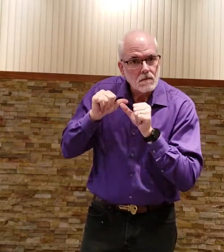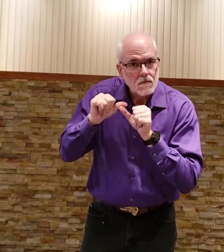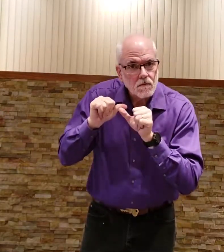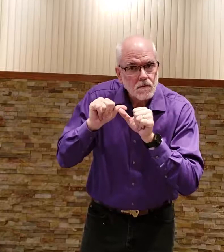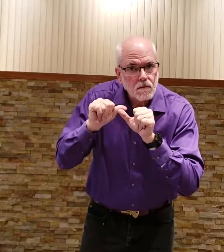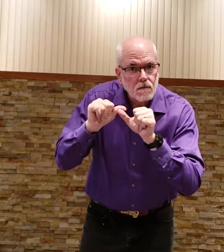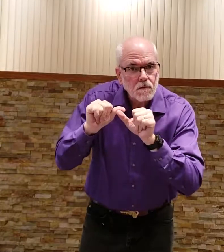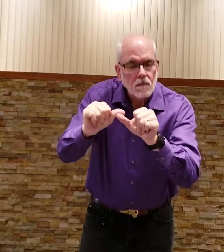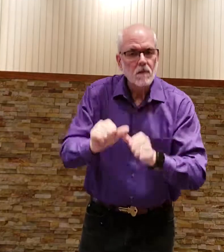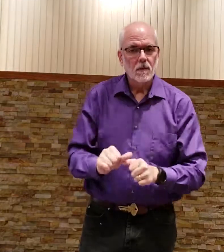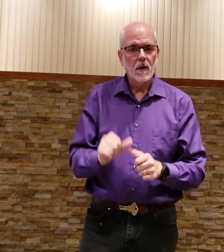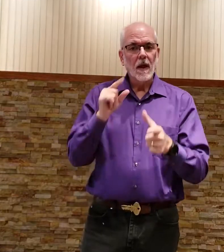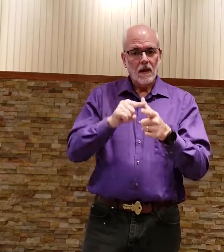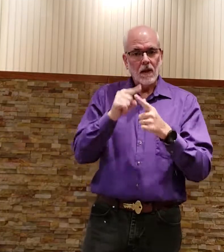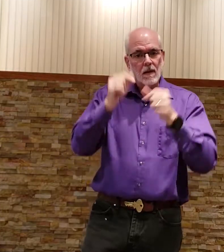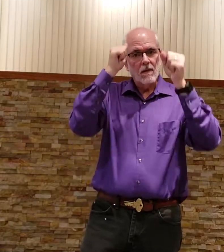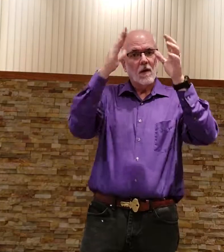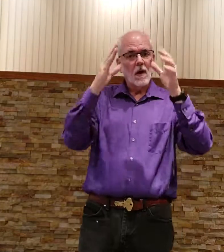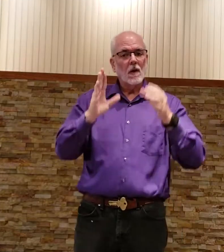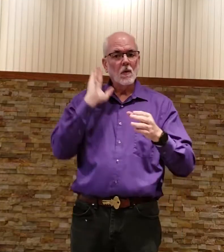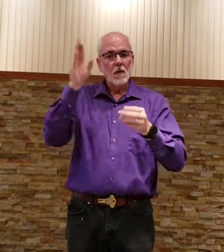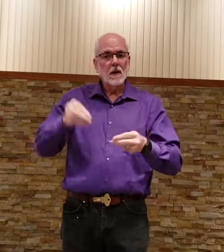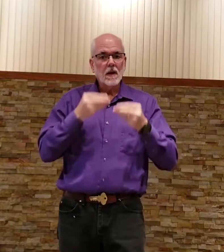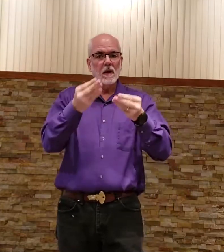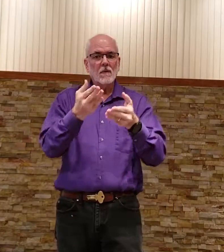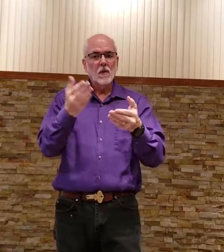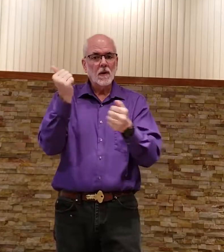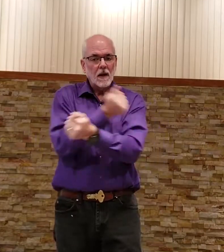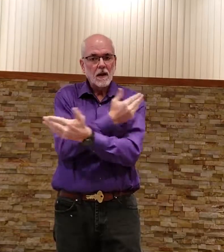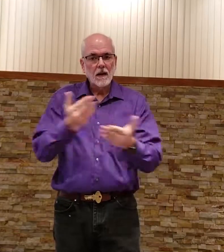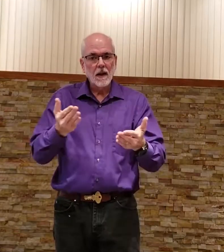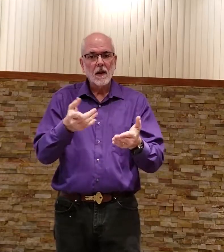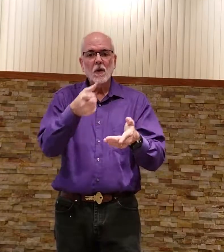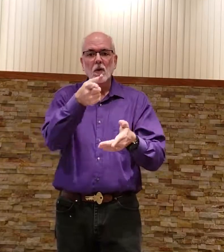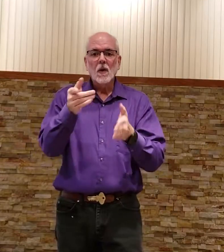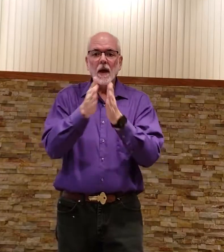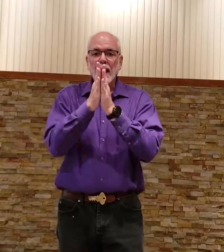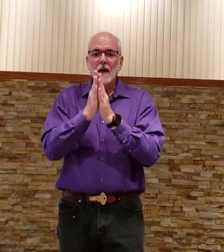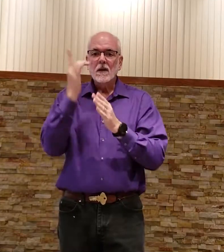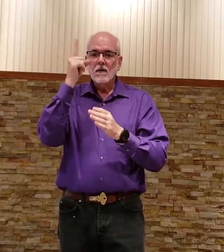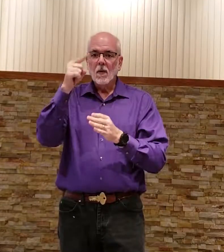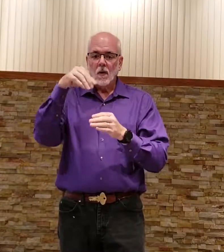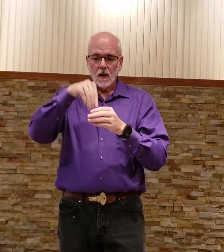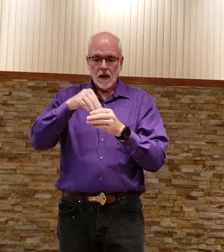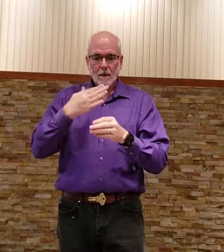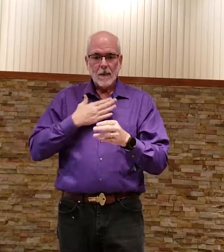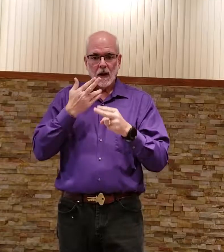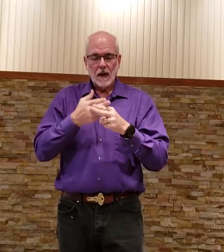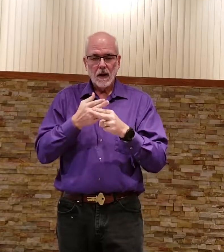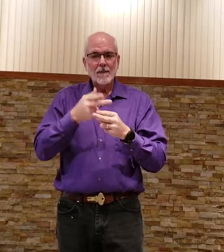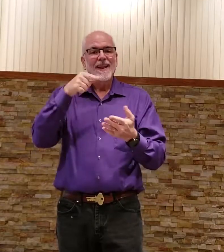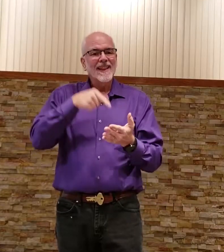the Father will give you anything you ask for in my name. This is my